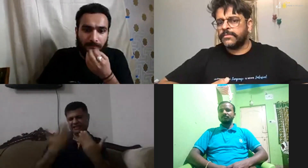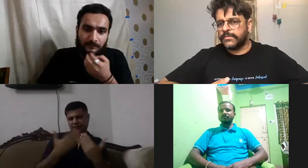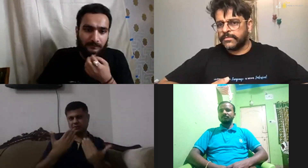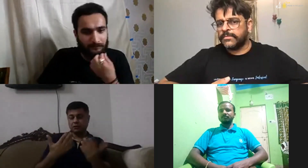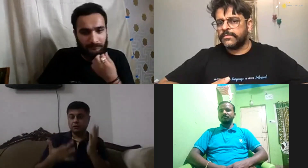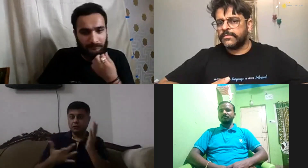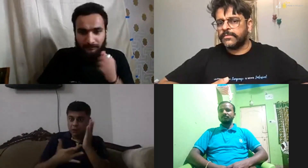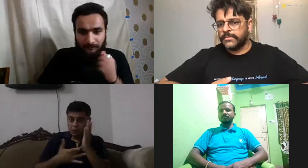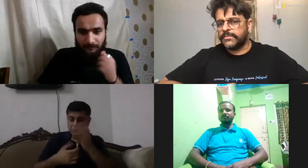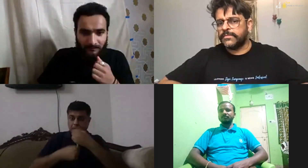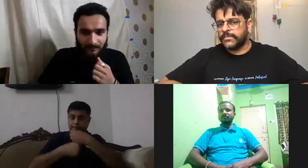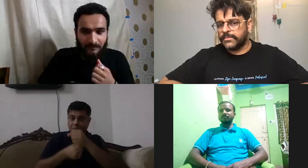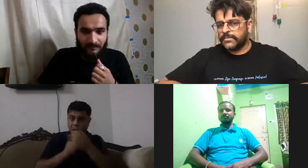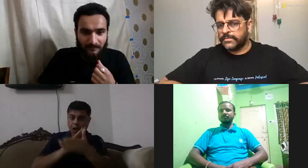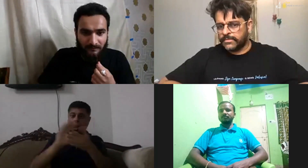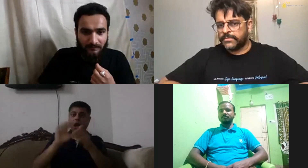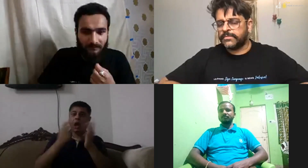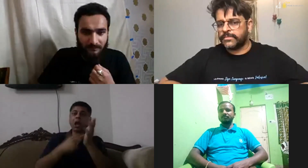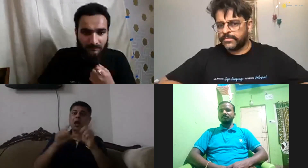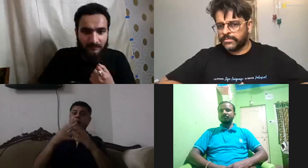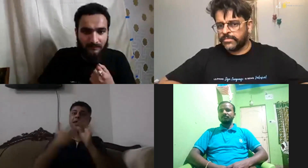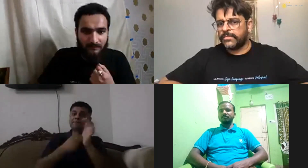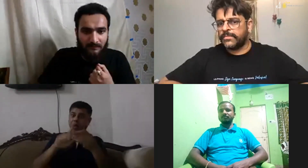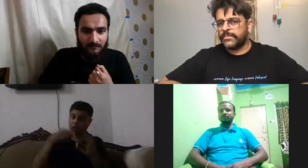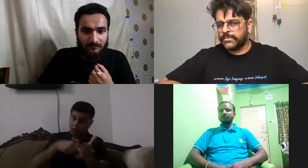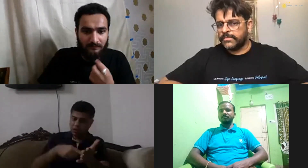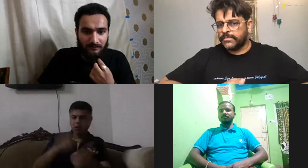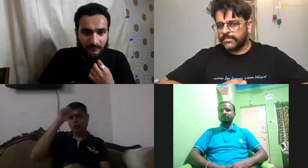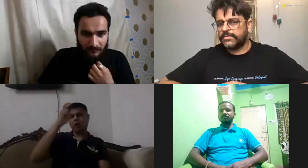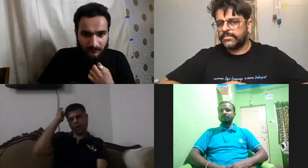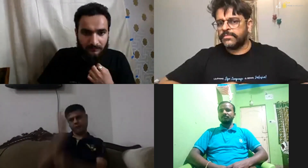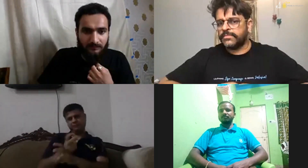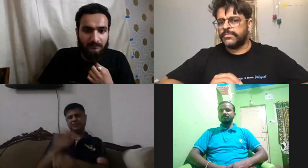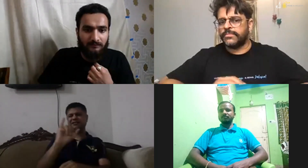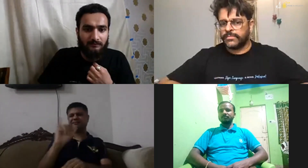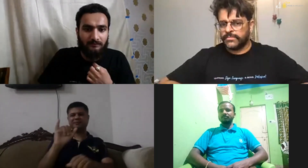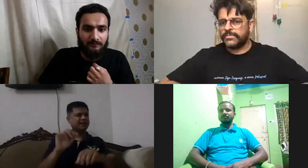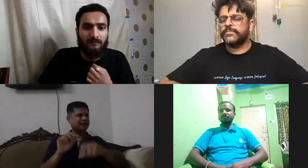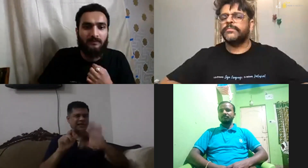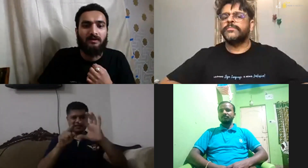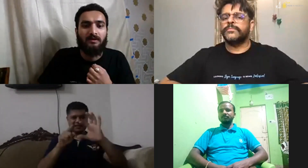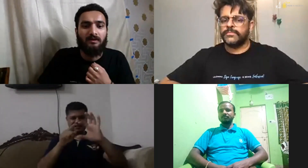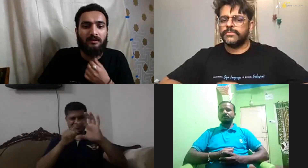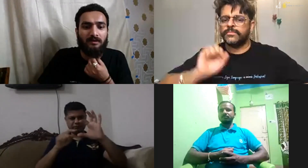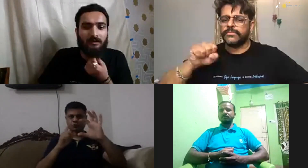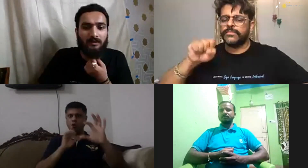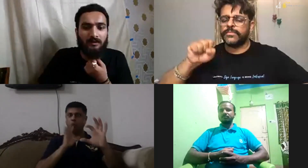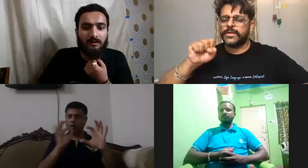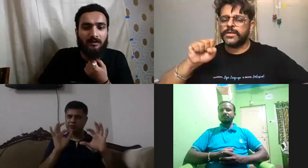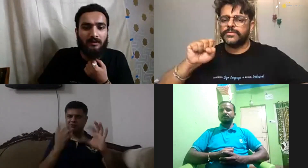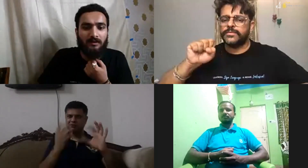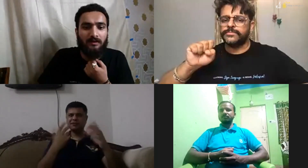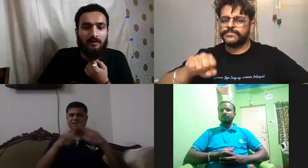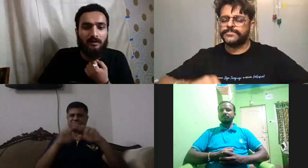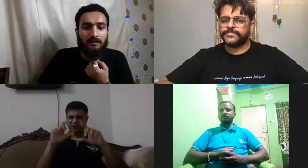world increasing, so many things that are increasing, and technology, the hardwares and everything, it's very, very difficult in